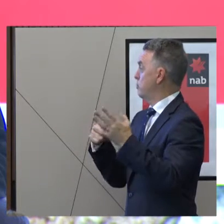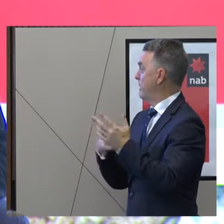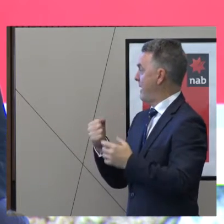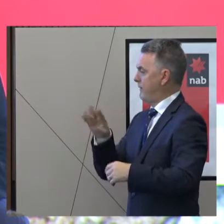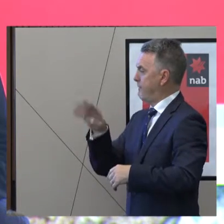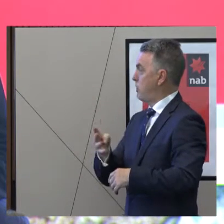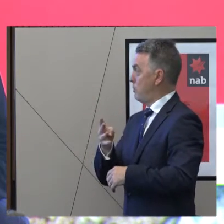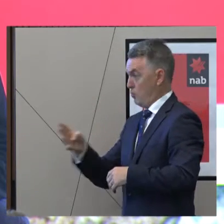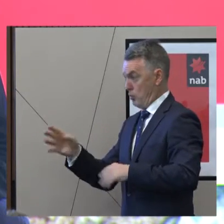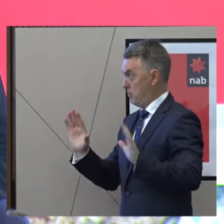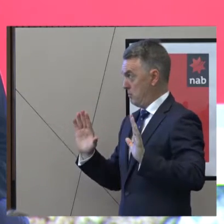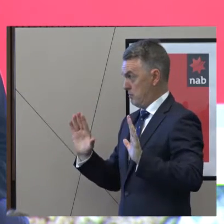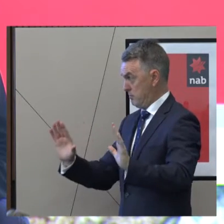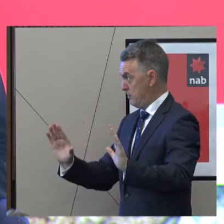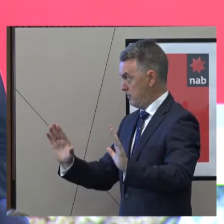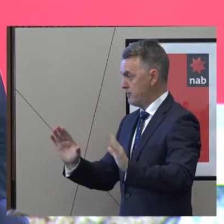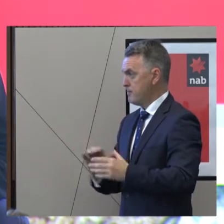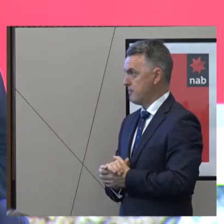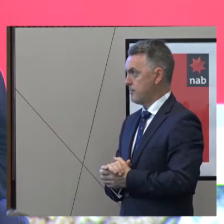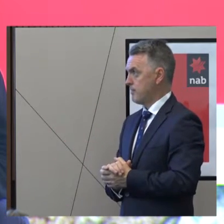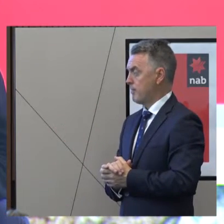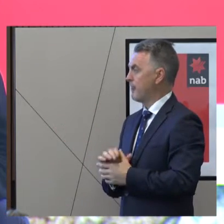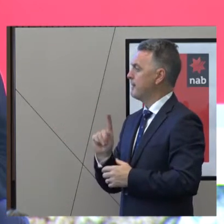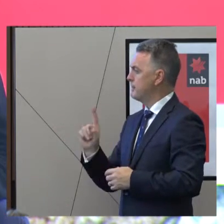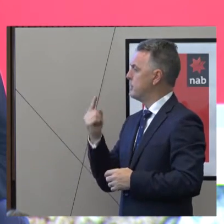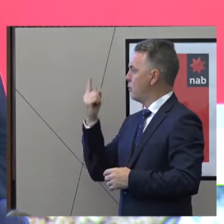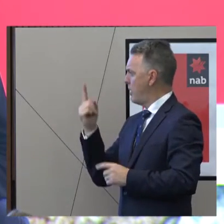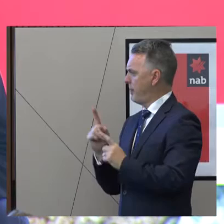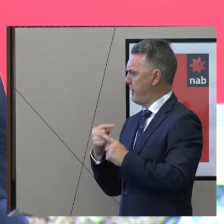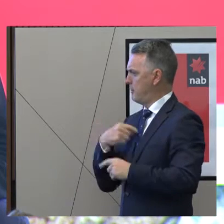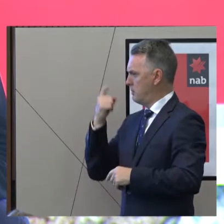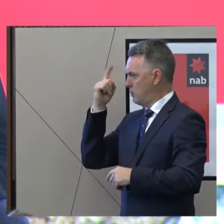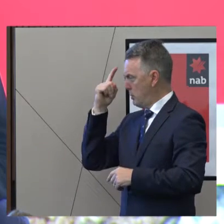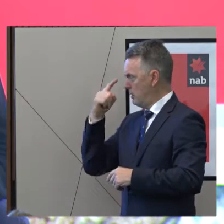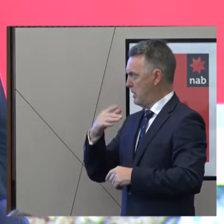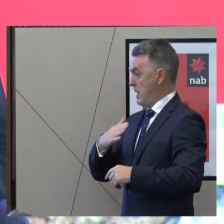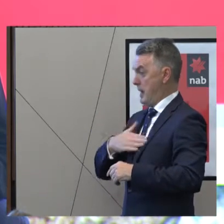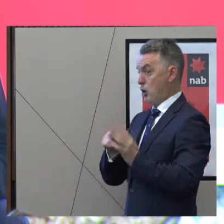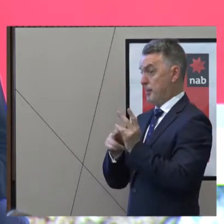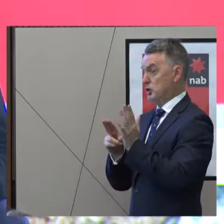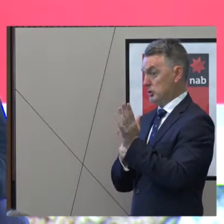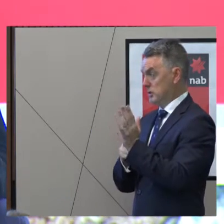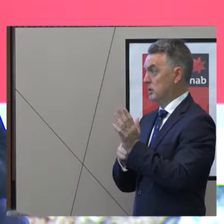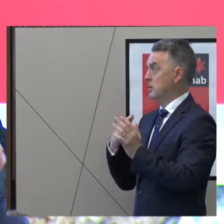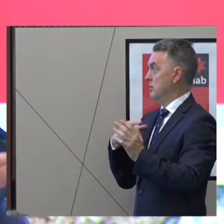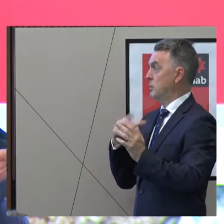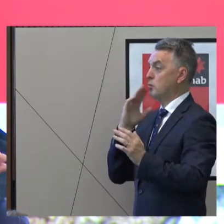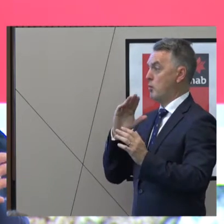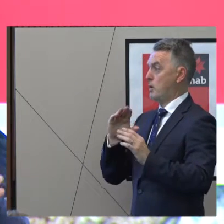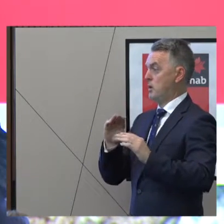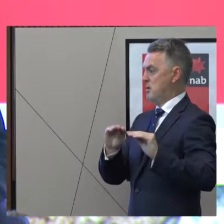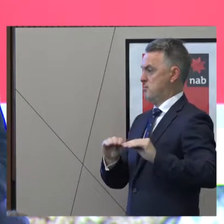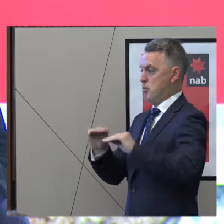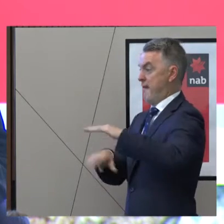framework. And one of the things that we've been concerned about at the Commission is with the move to the full